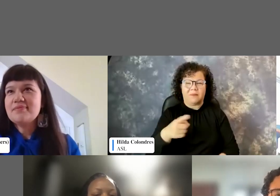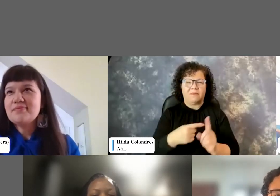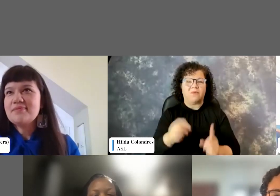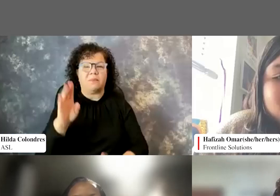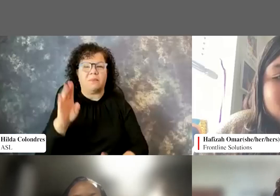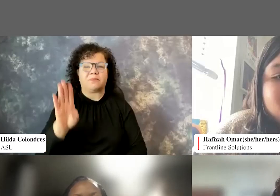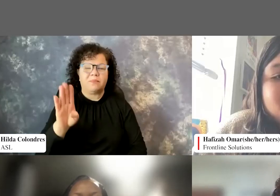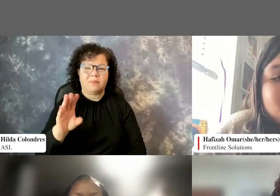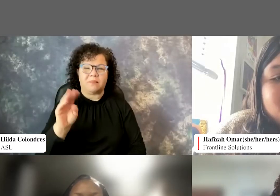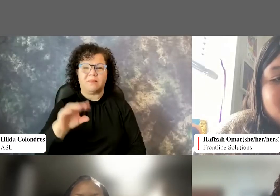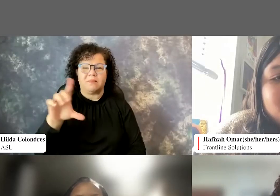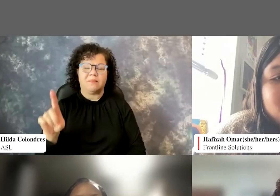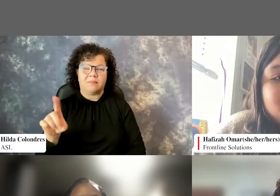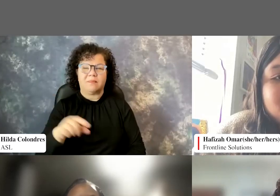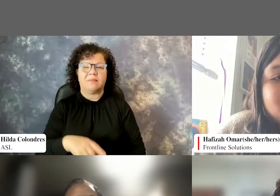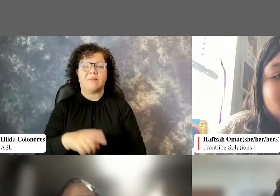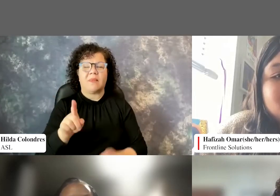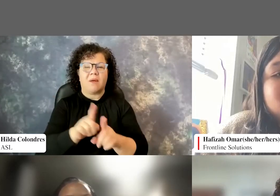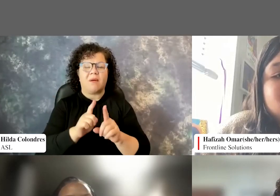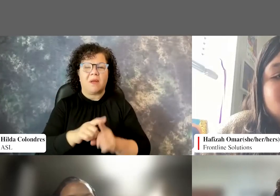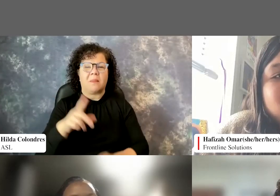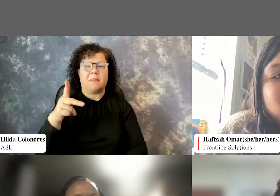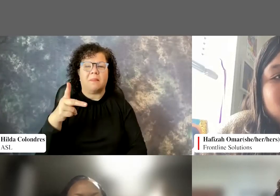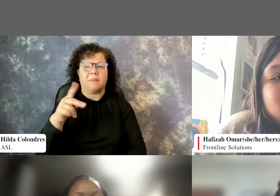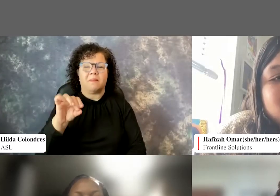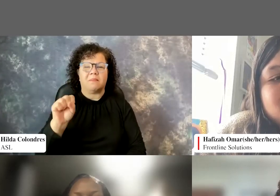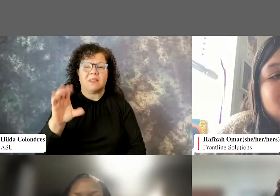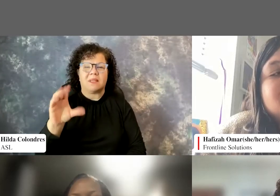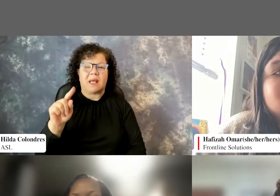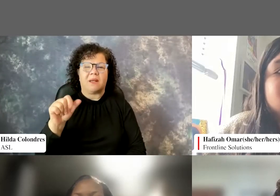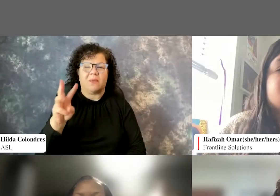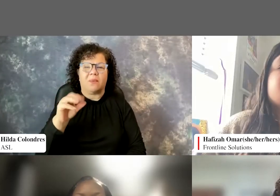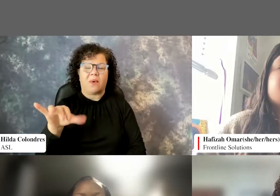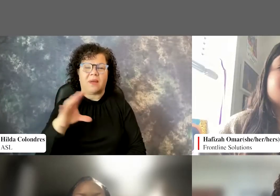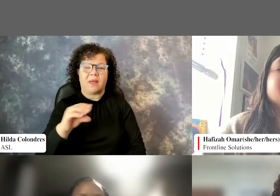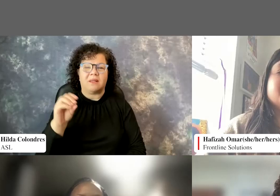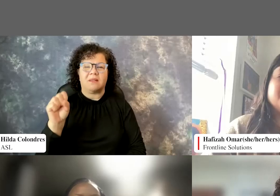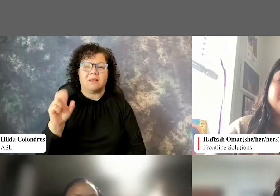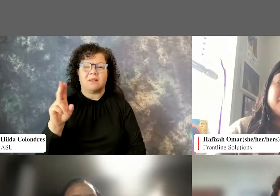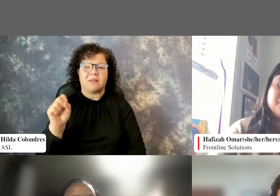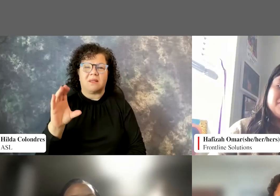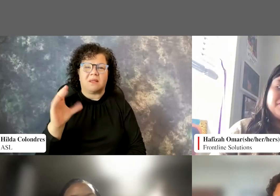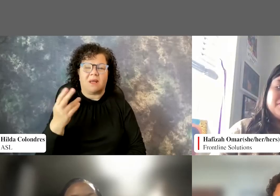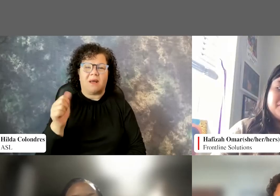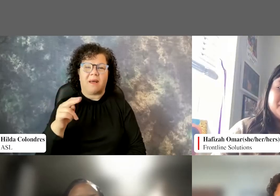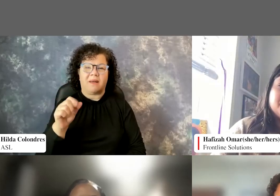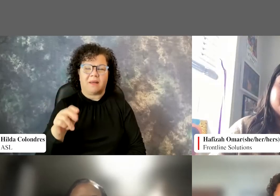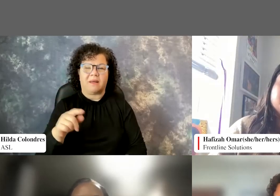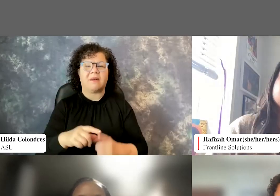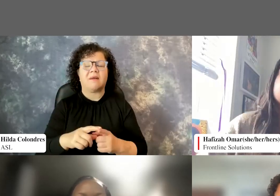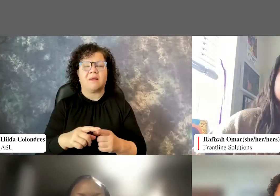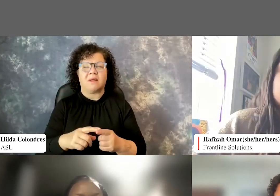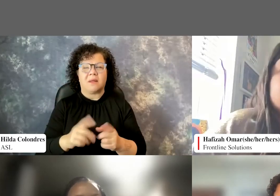is also the home of the Piscataway and Susquehannock peoples. I go by the pronouns she,